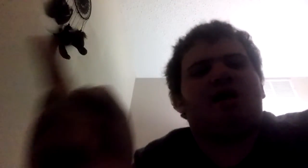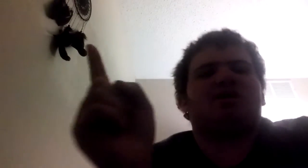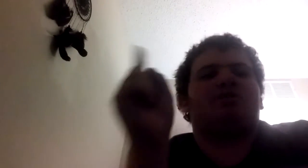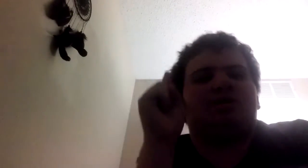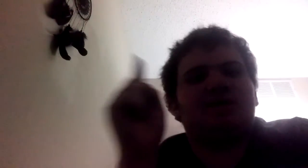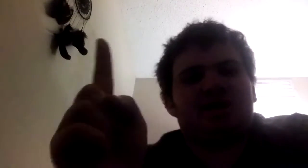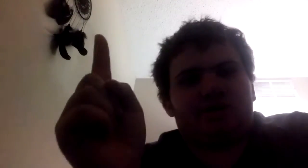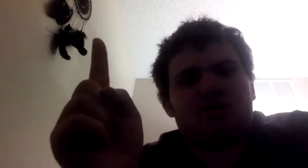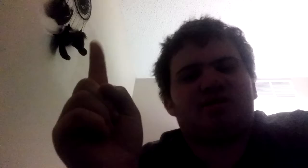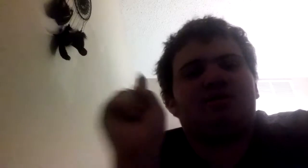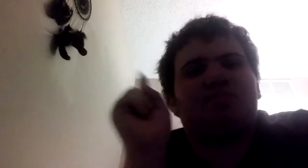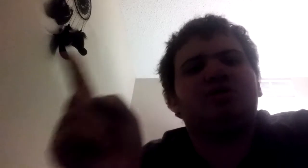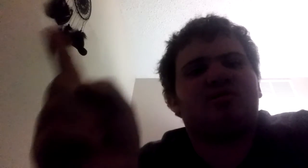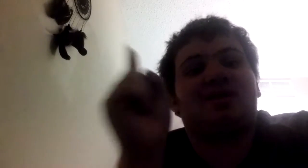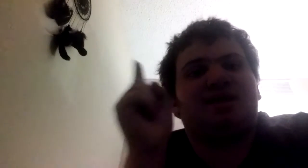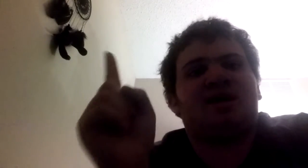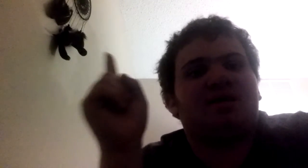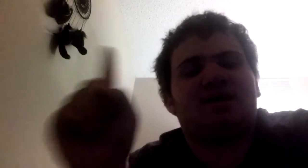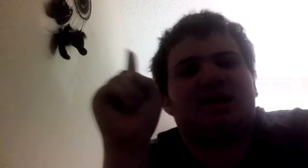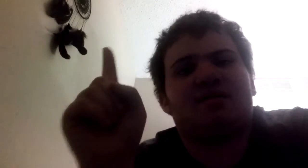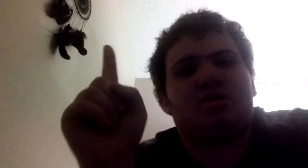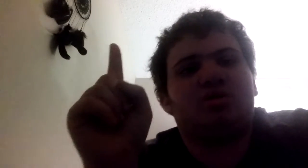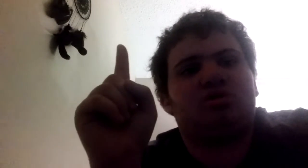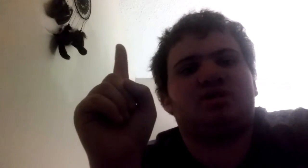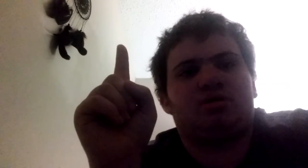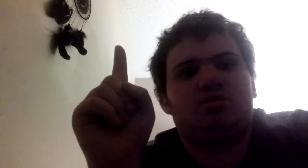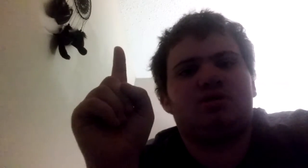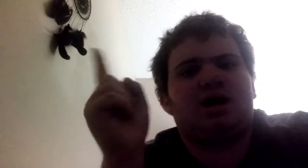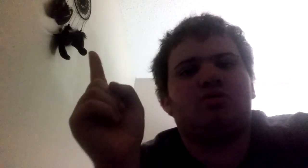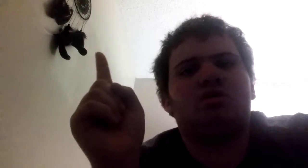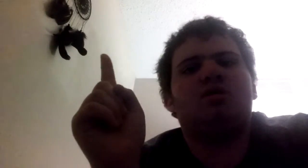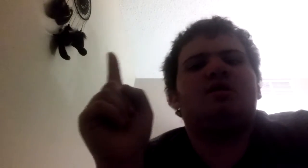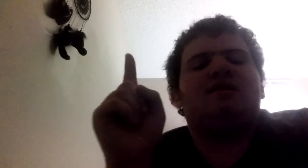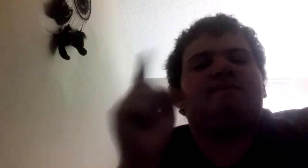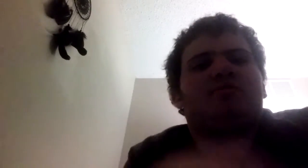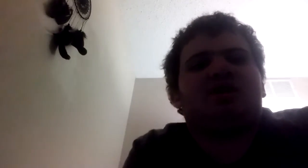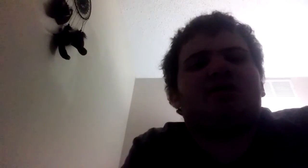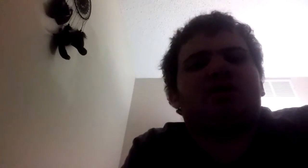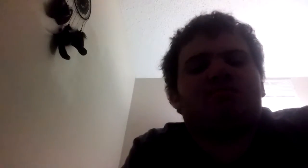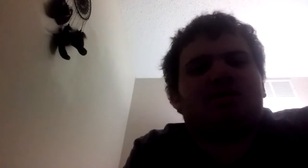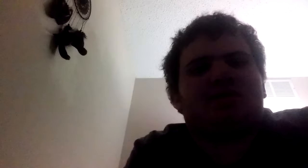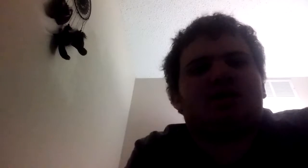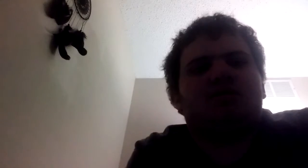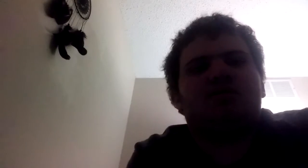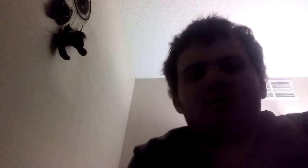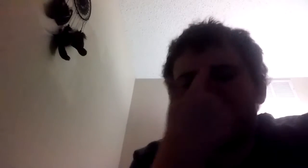I'm counting this character, I'm counting SpongeBob because he has his own YouTube channel now. I'm only counting him because of that.